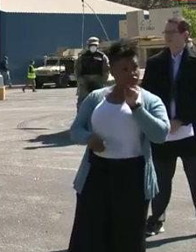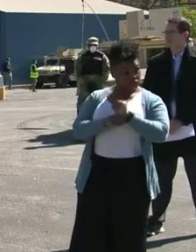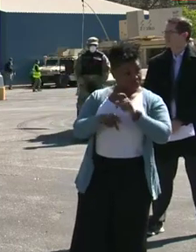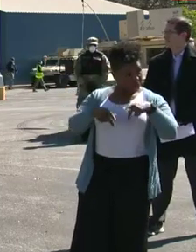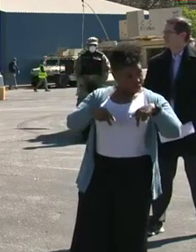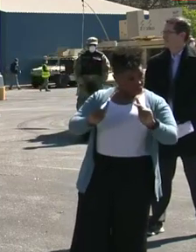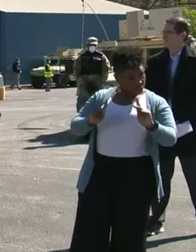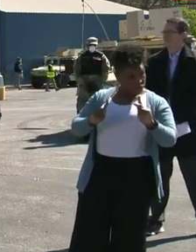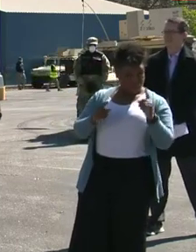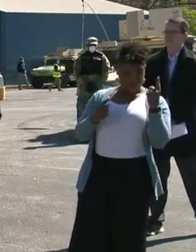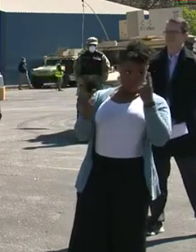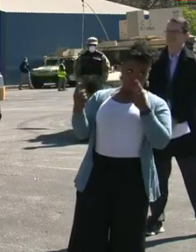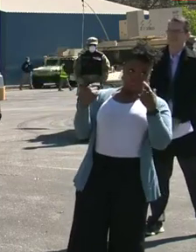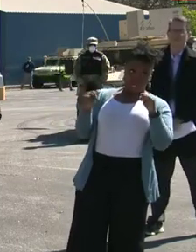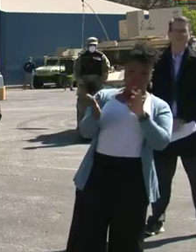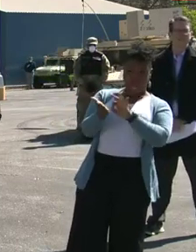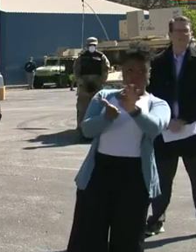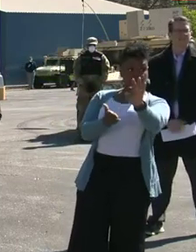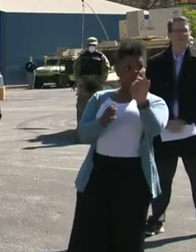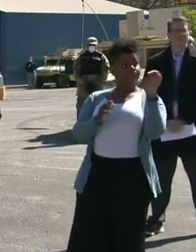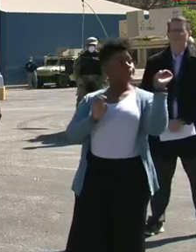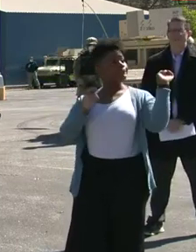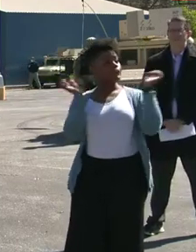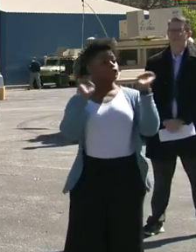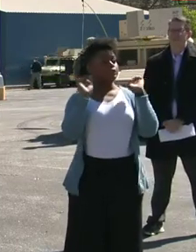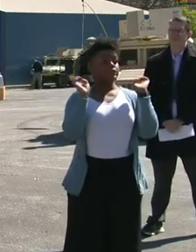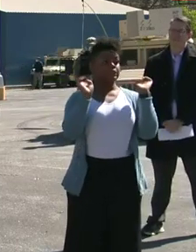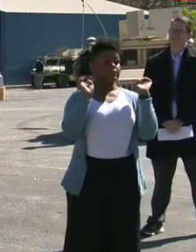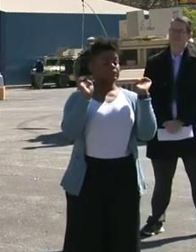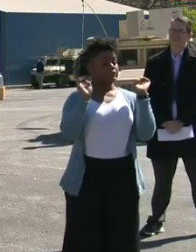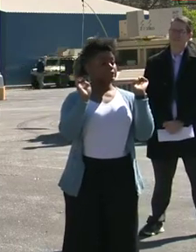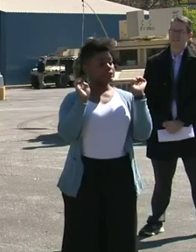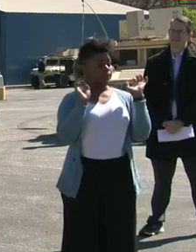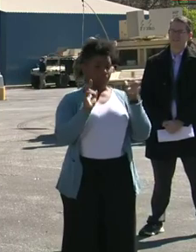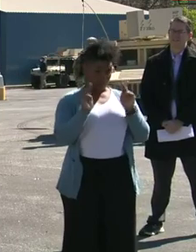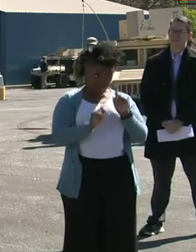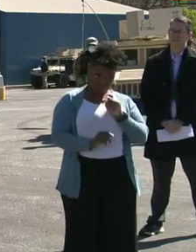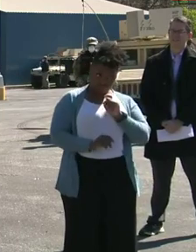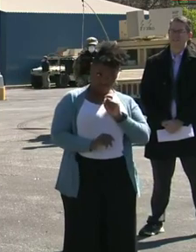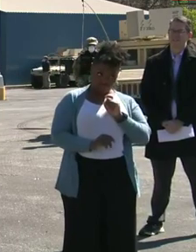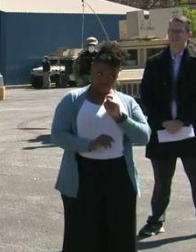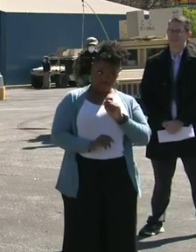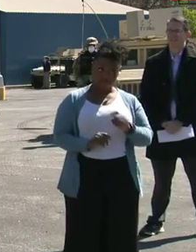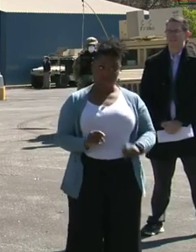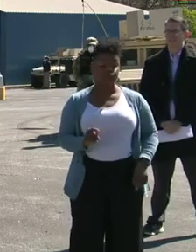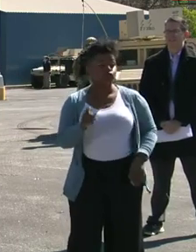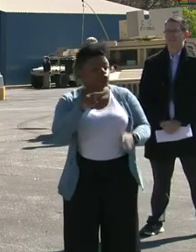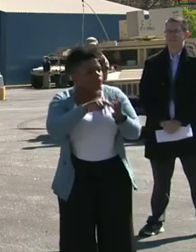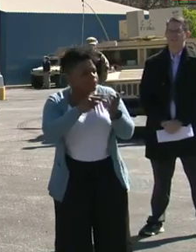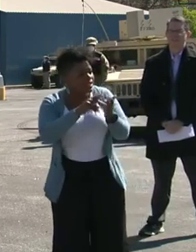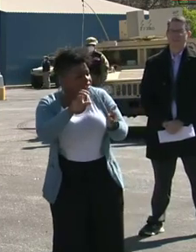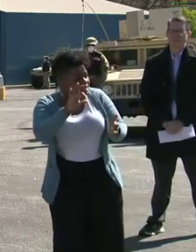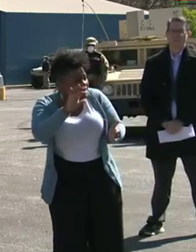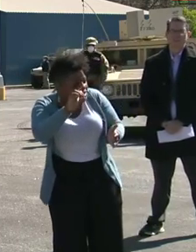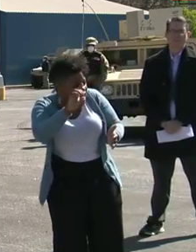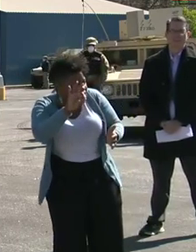police officers and firefighters and nurses and doctors? The DFS? Yes.